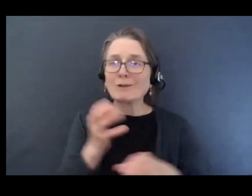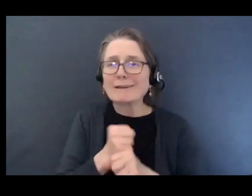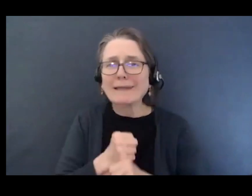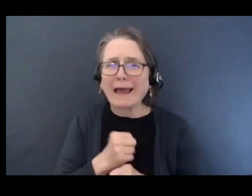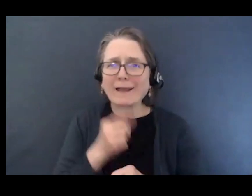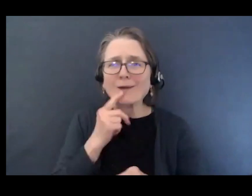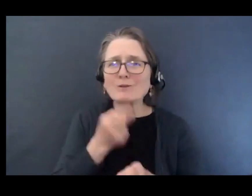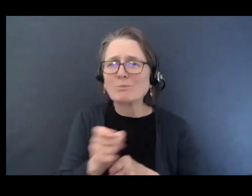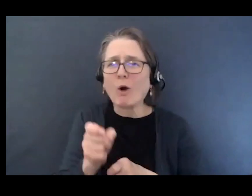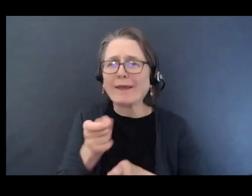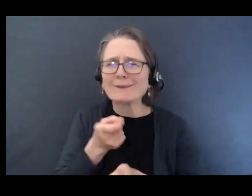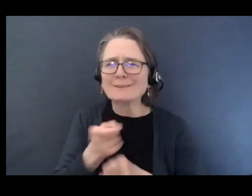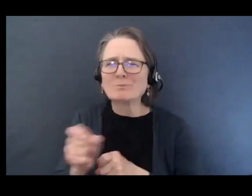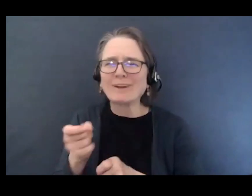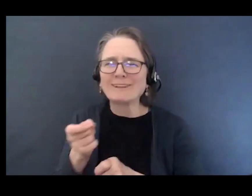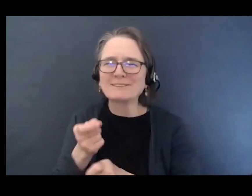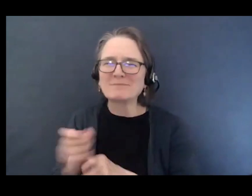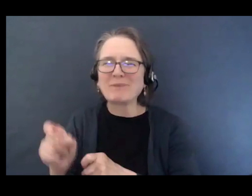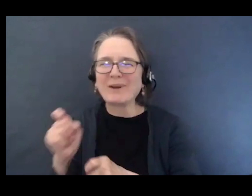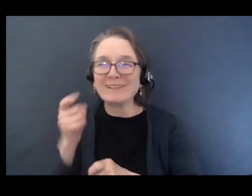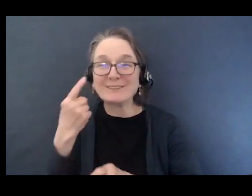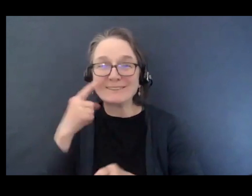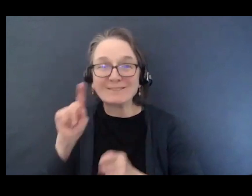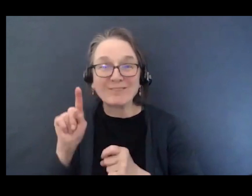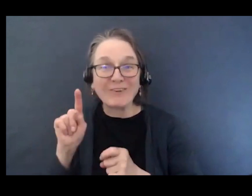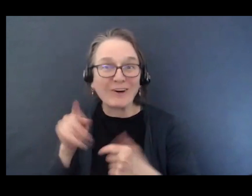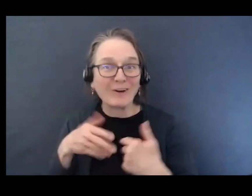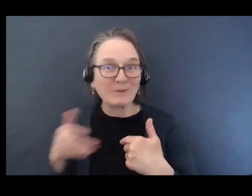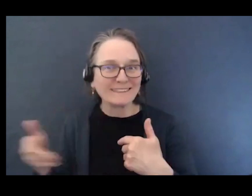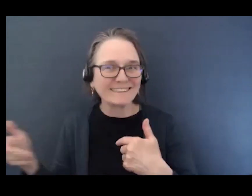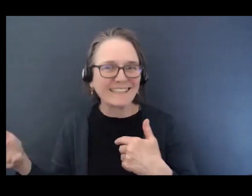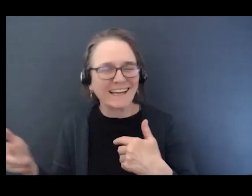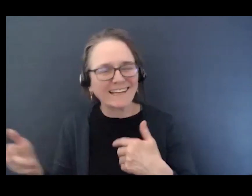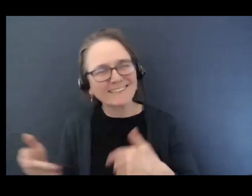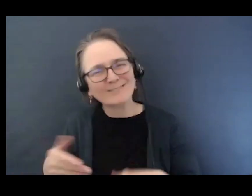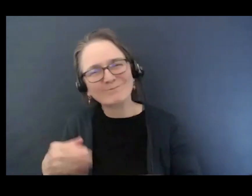Oh, you're getting all these spoilers. Great. All right.